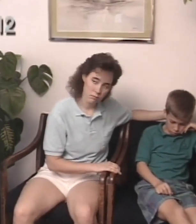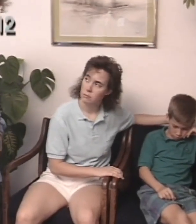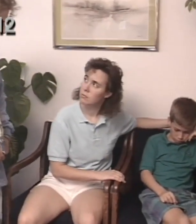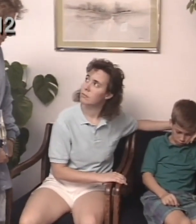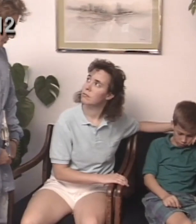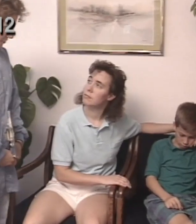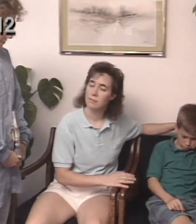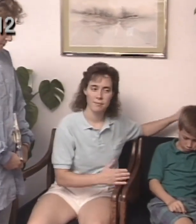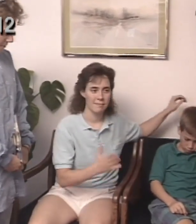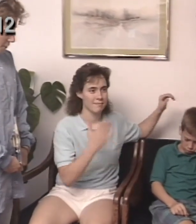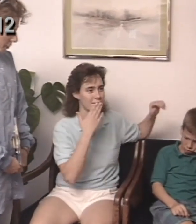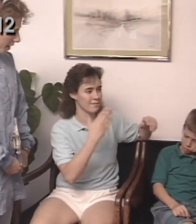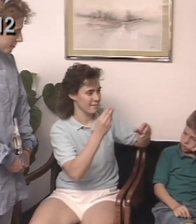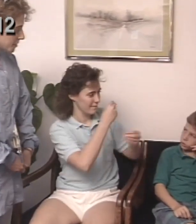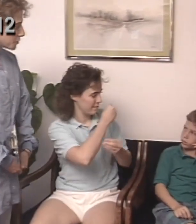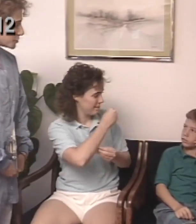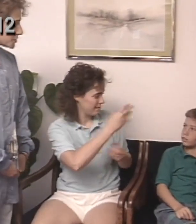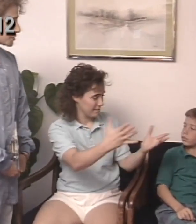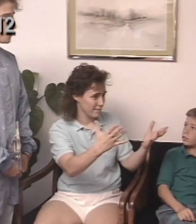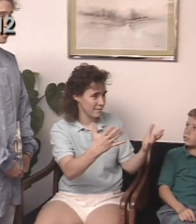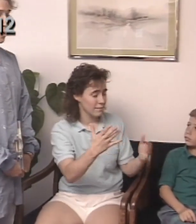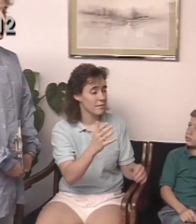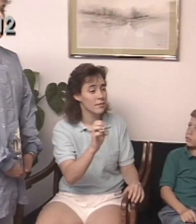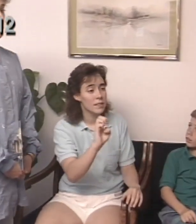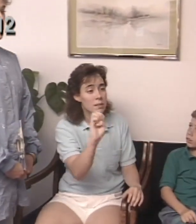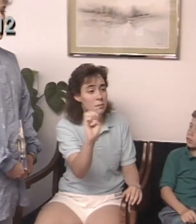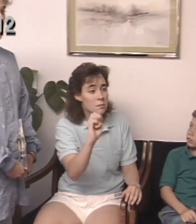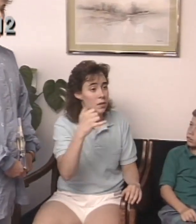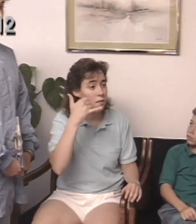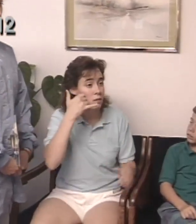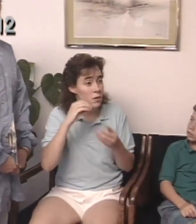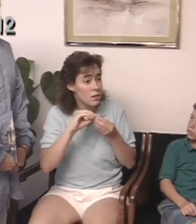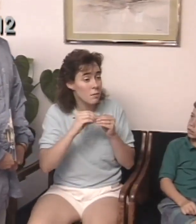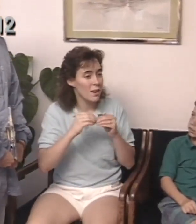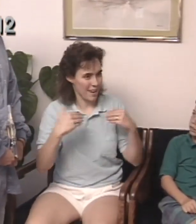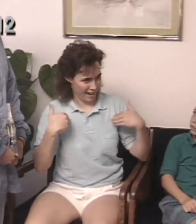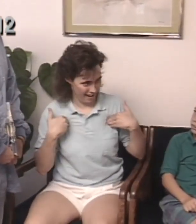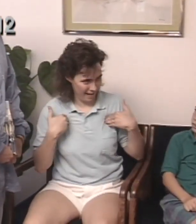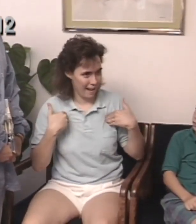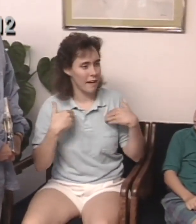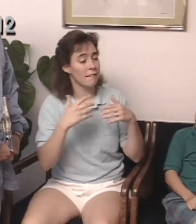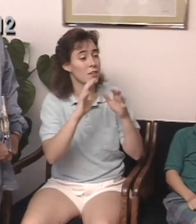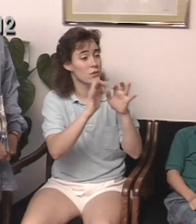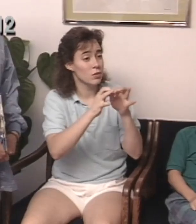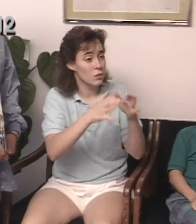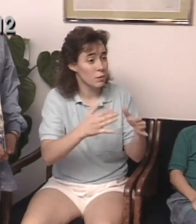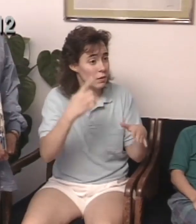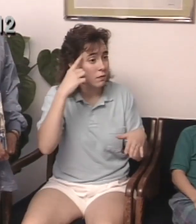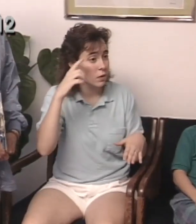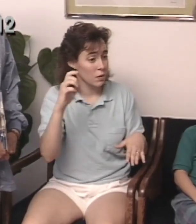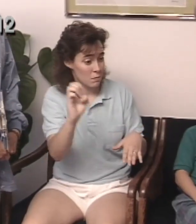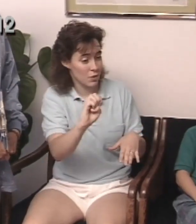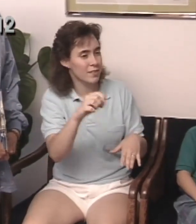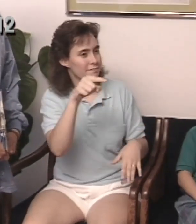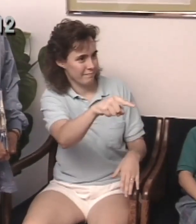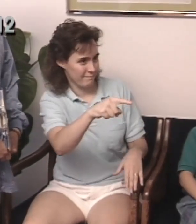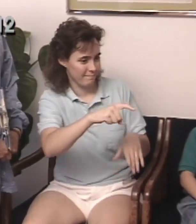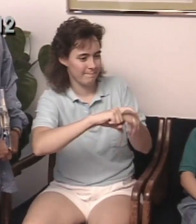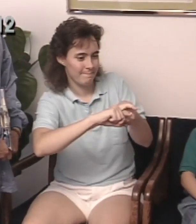Good news. We have an emergency phone number for interpreters on call, and I've called that phone number, and they will send someone as